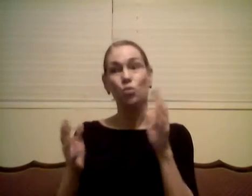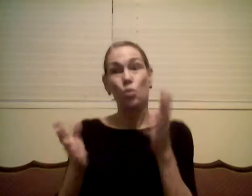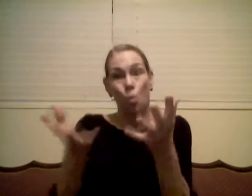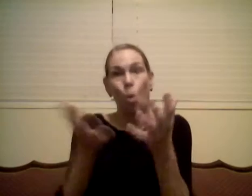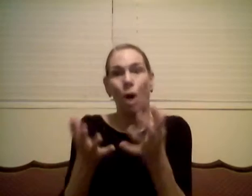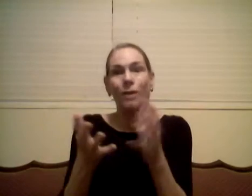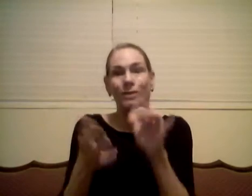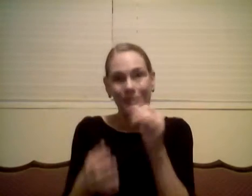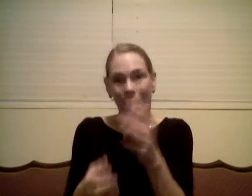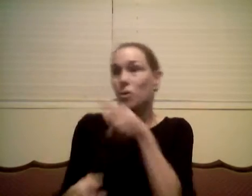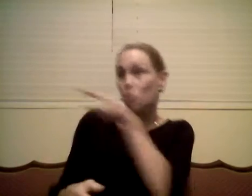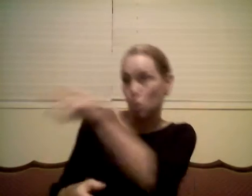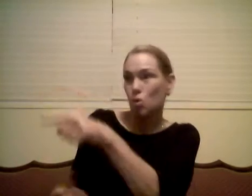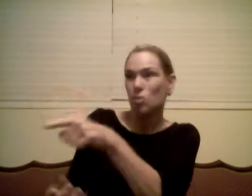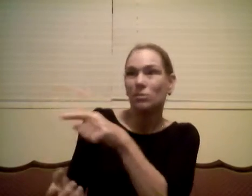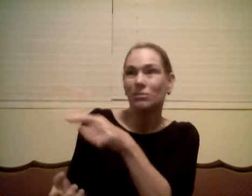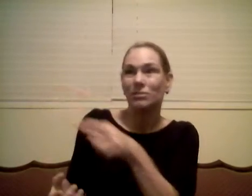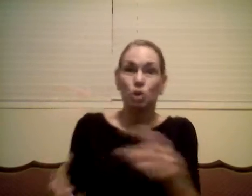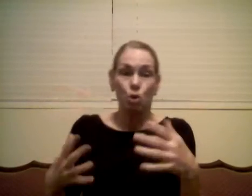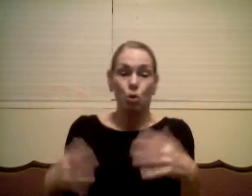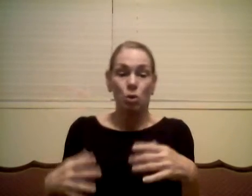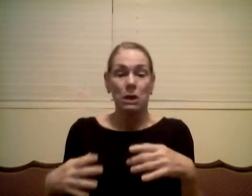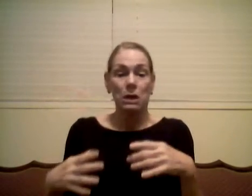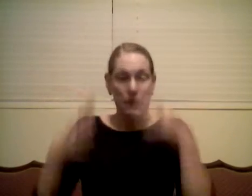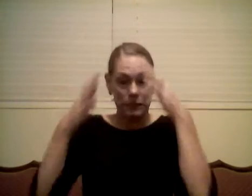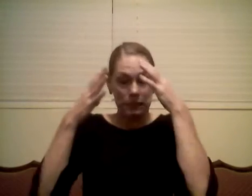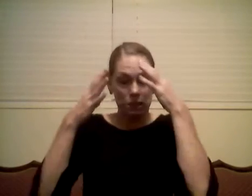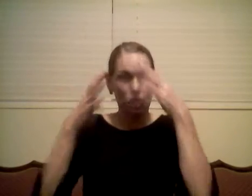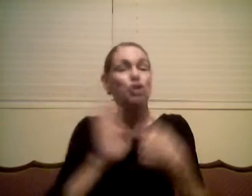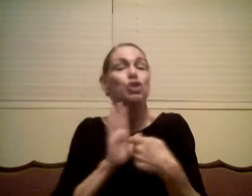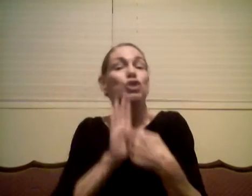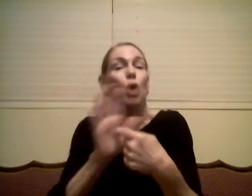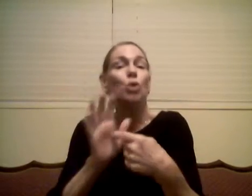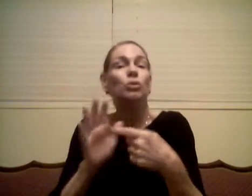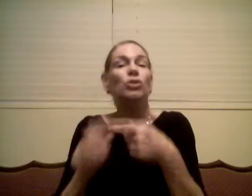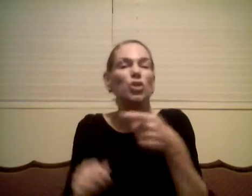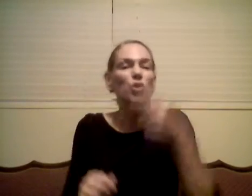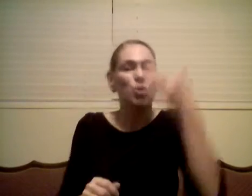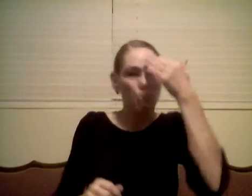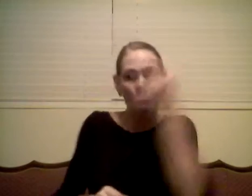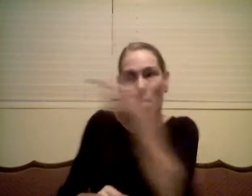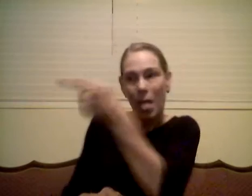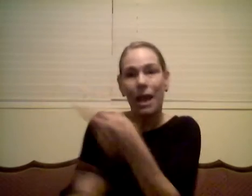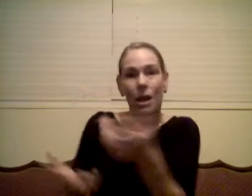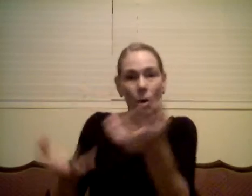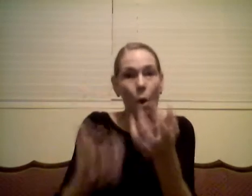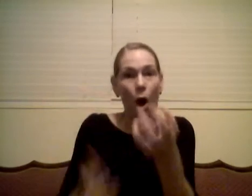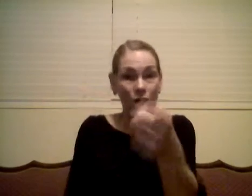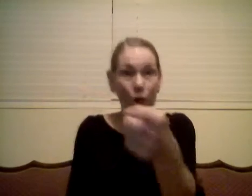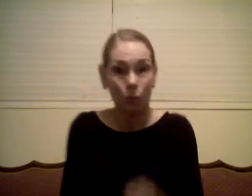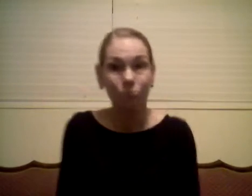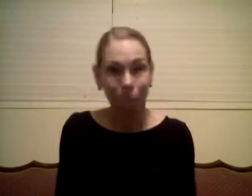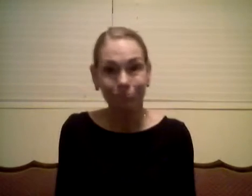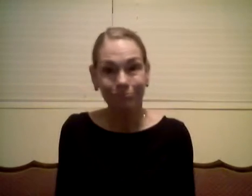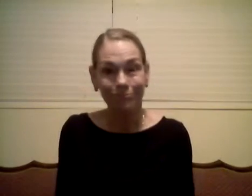presume that sale. It shows your interest. It shows that you want this position, you want this opportunity. And now you've got the